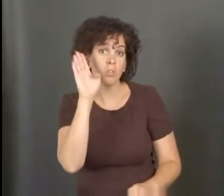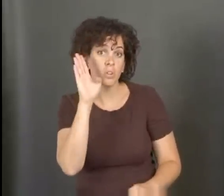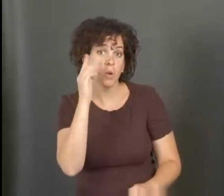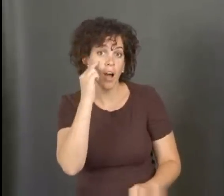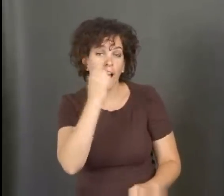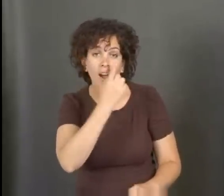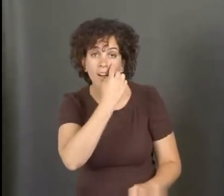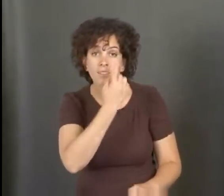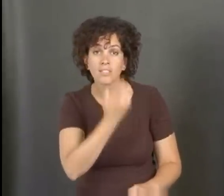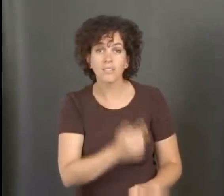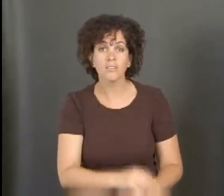Blue eyes.